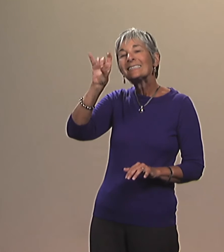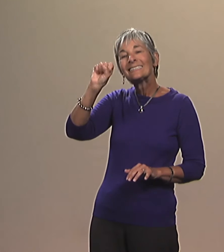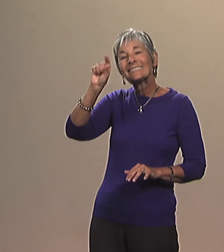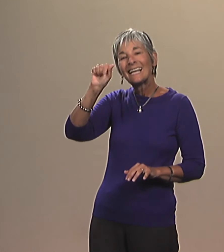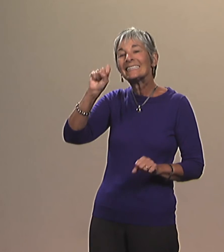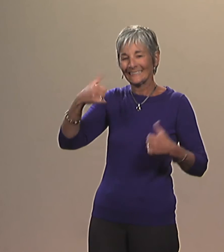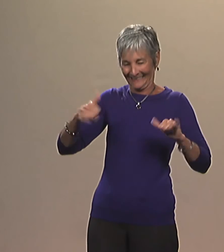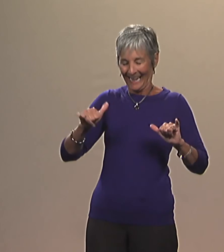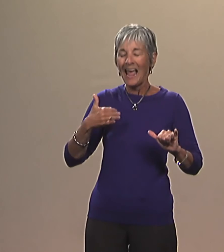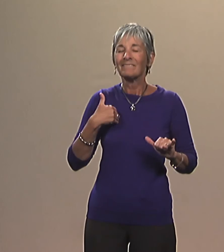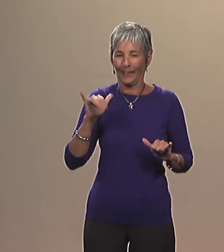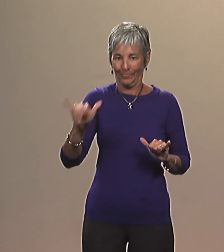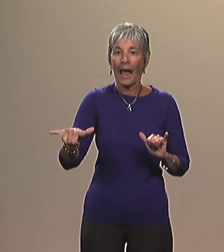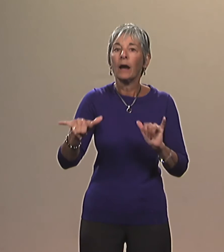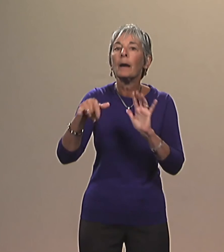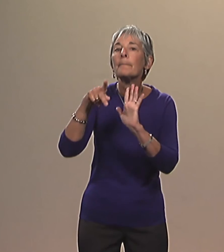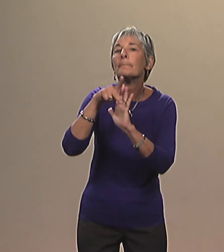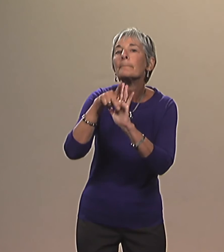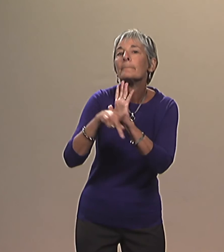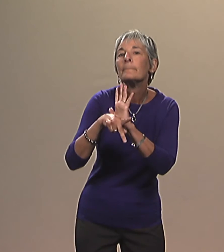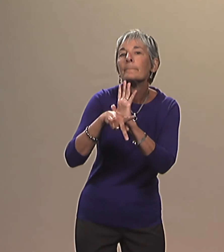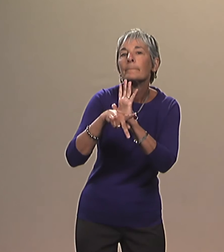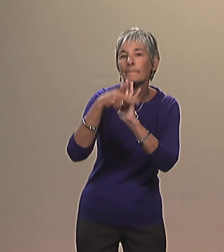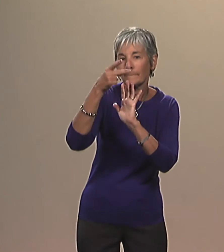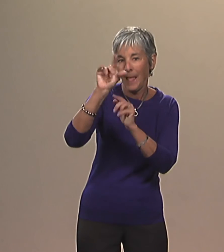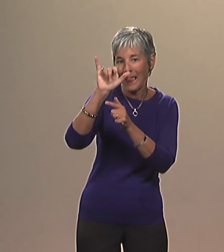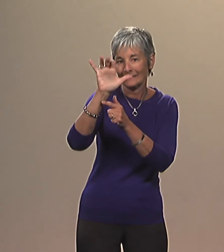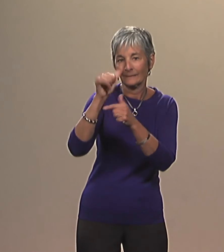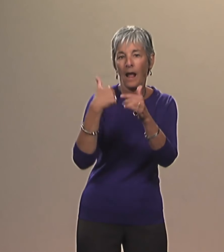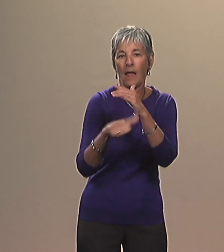still have a policy under their healthcare system.